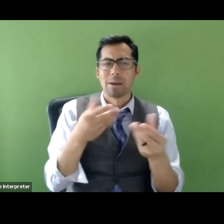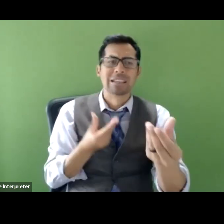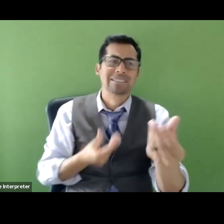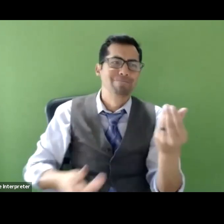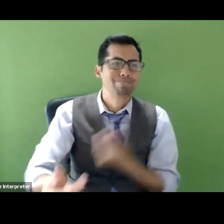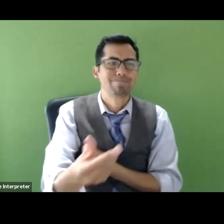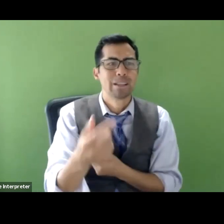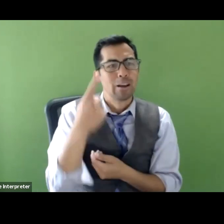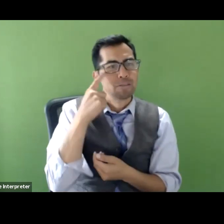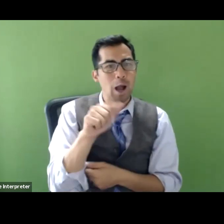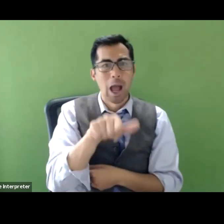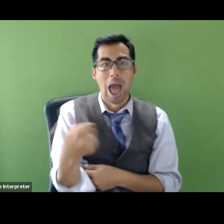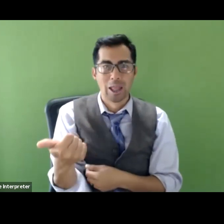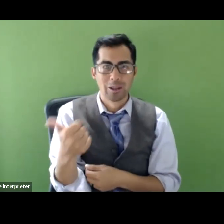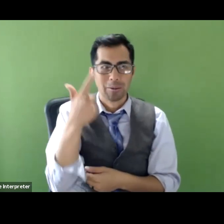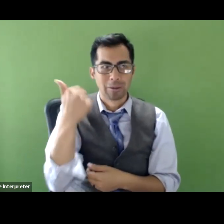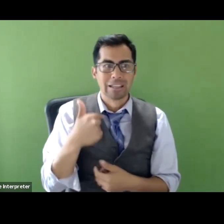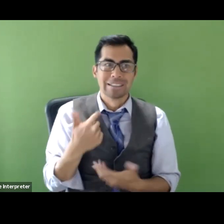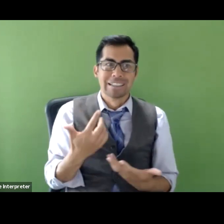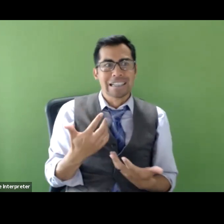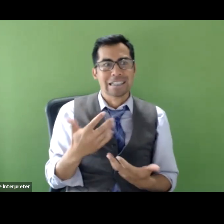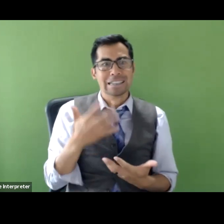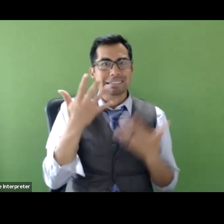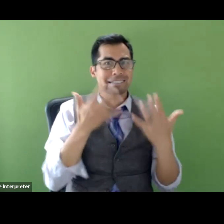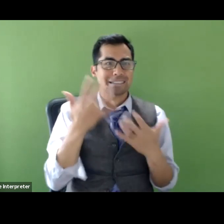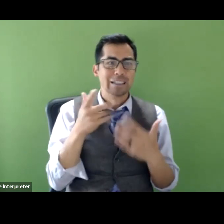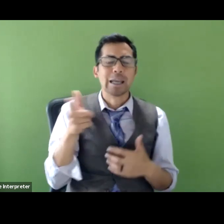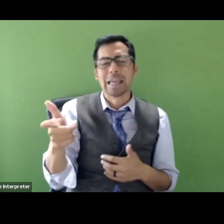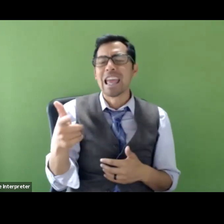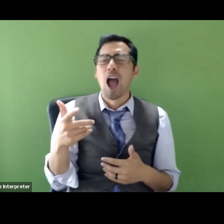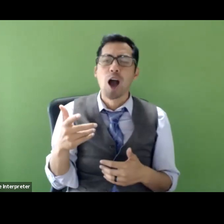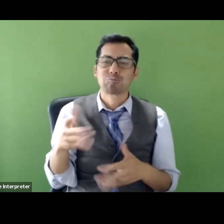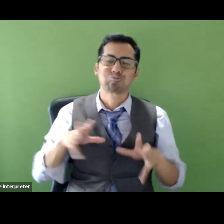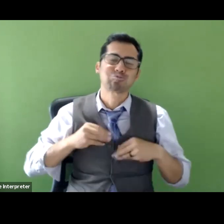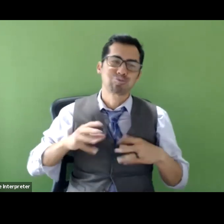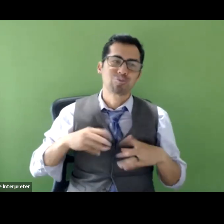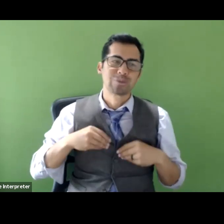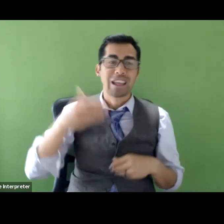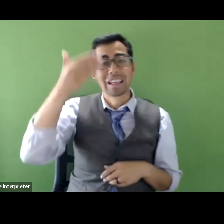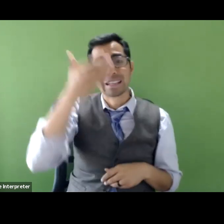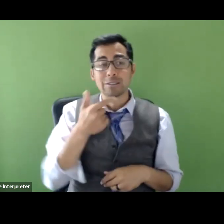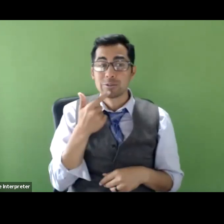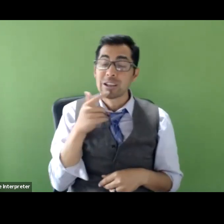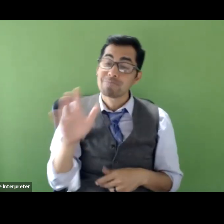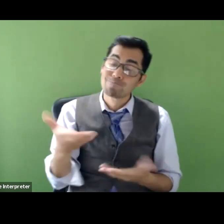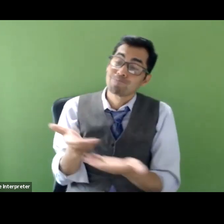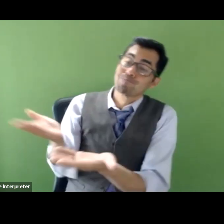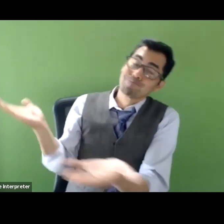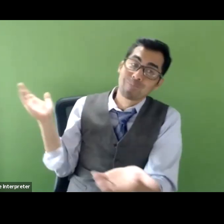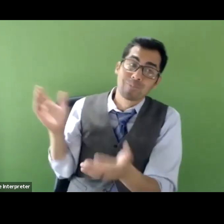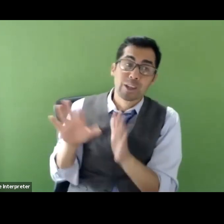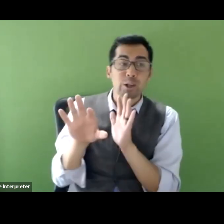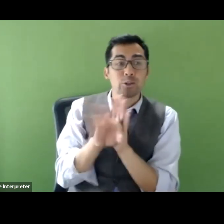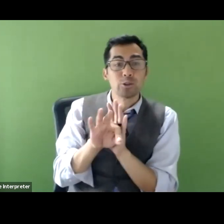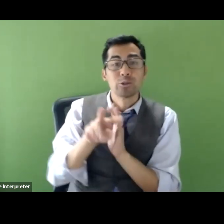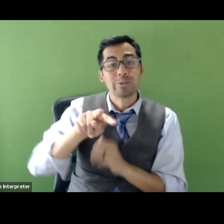for another. He was a good soul. He played along. Poker-faced, he'd ask me to choose the second